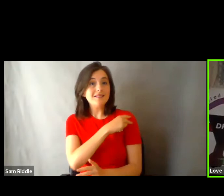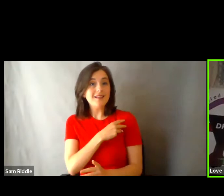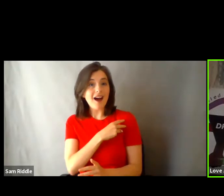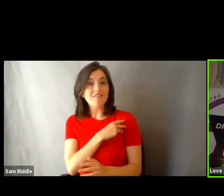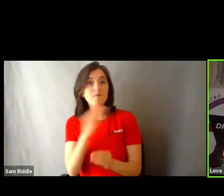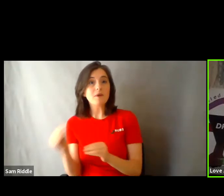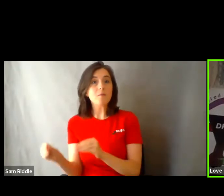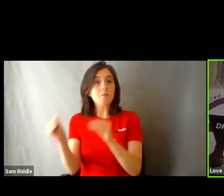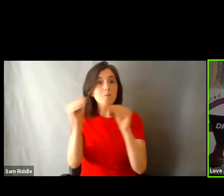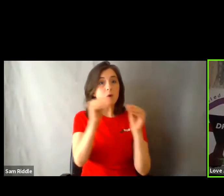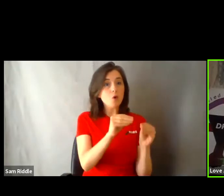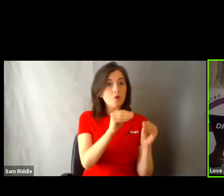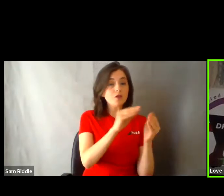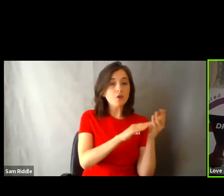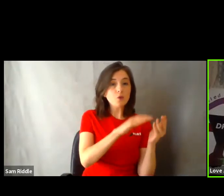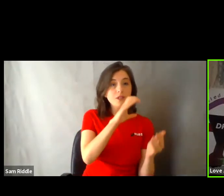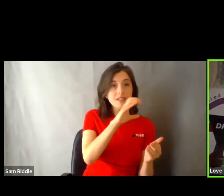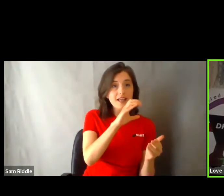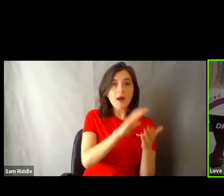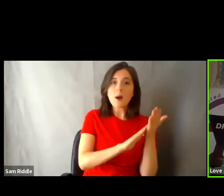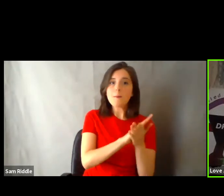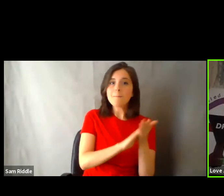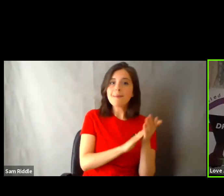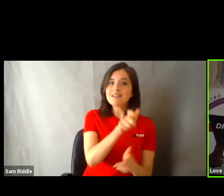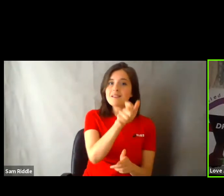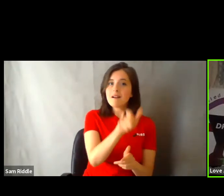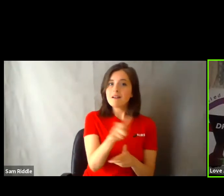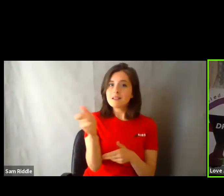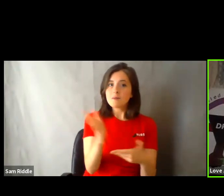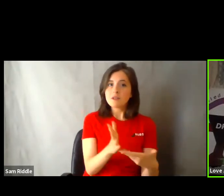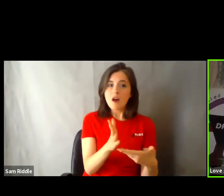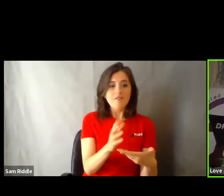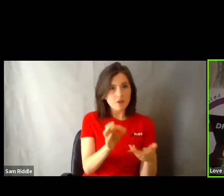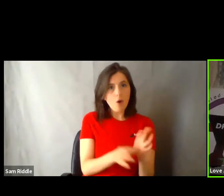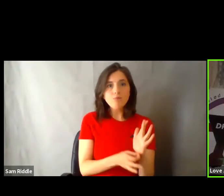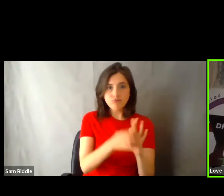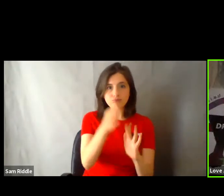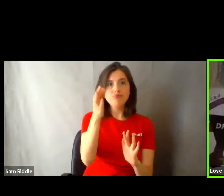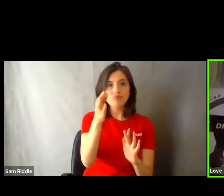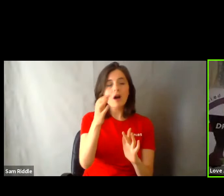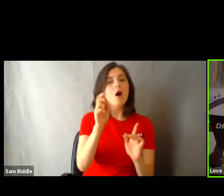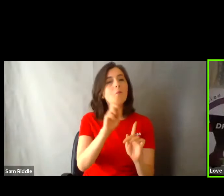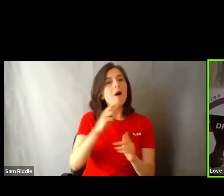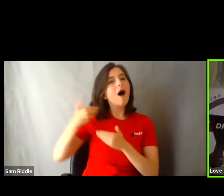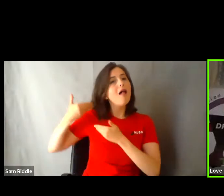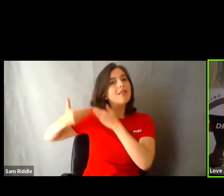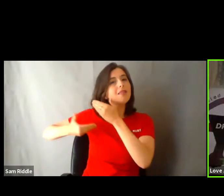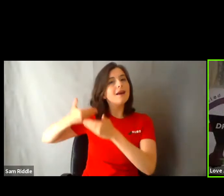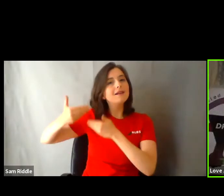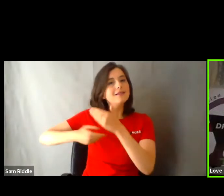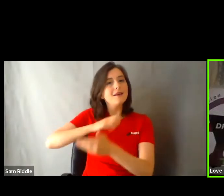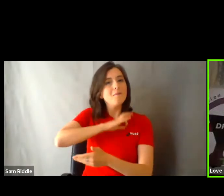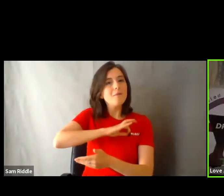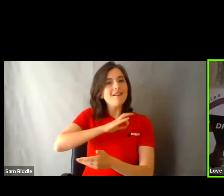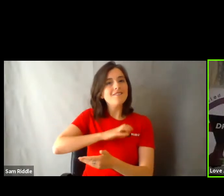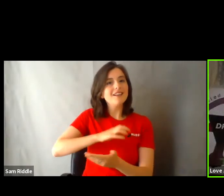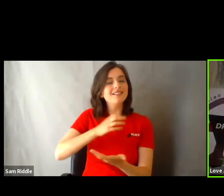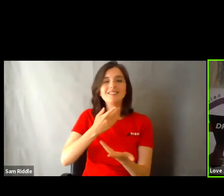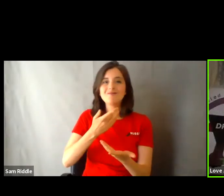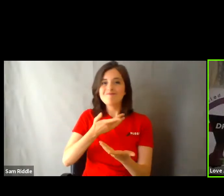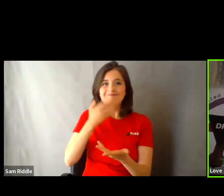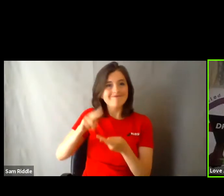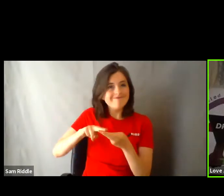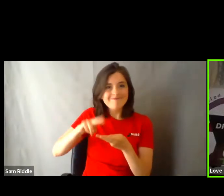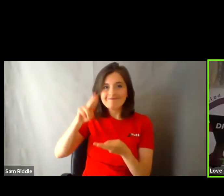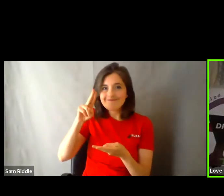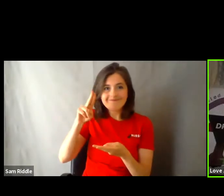credit, and the customer service is now better than ever. People on legacy benefits have not had any increases to their weekly